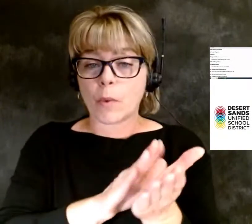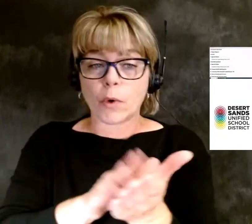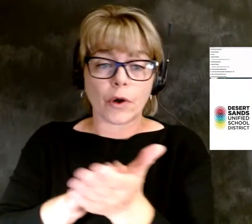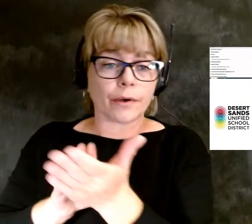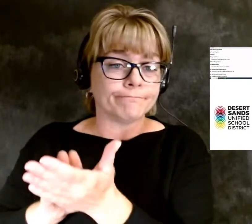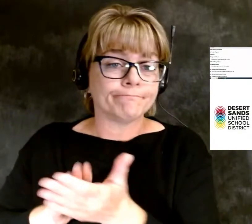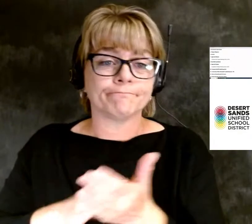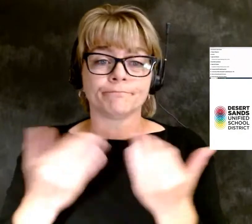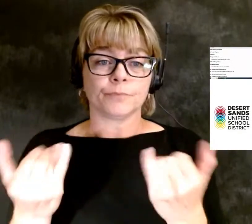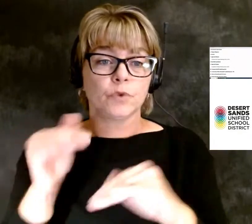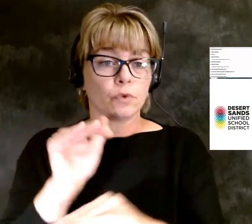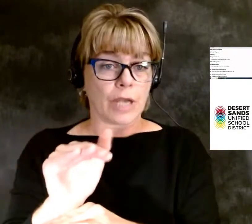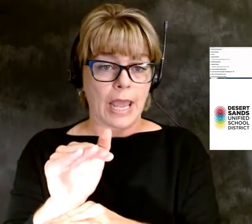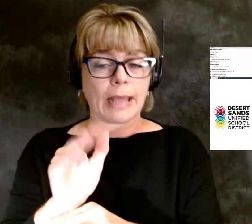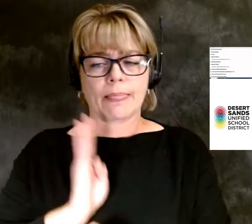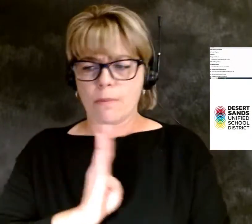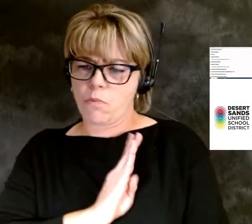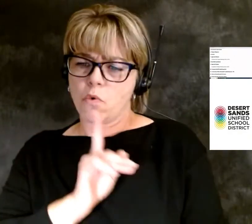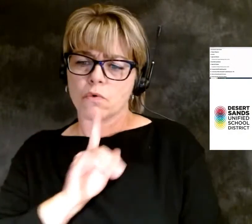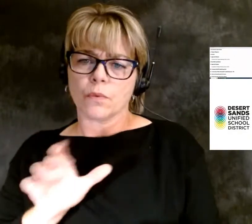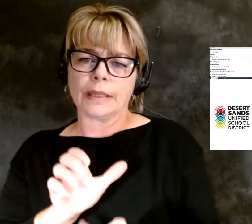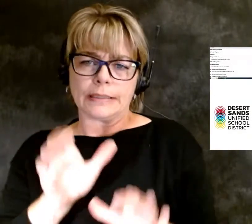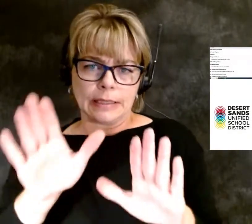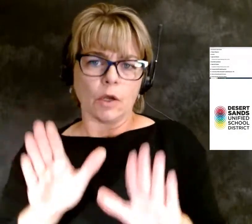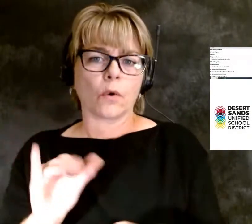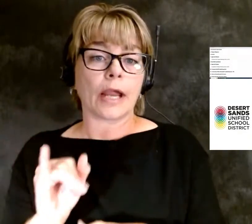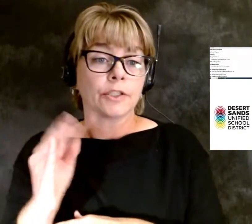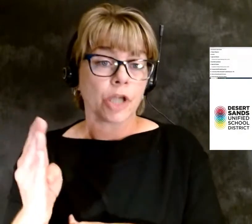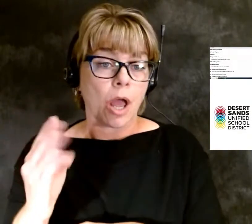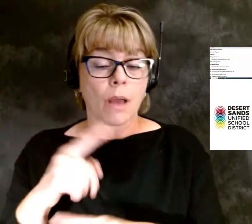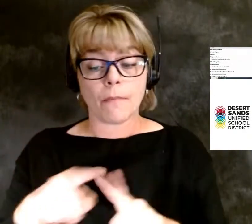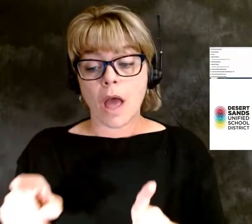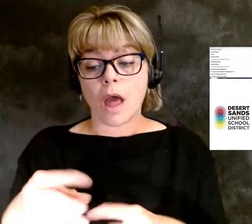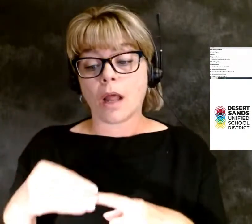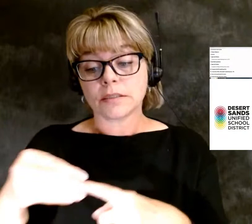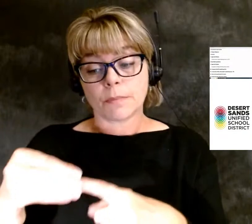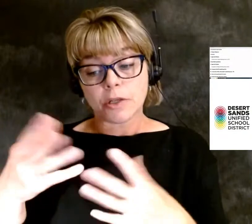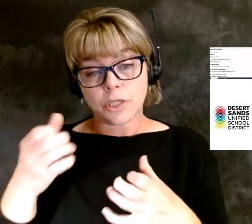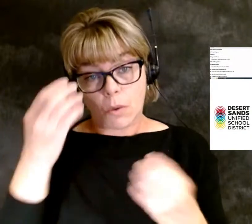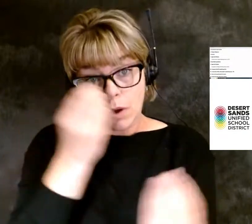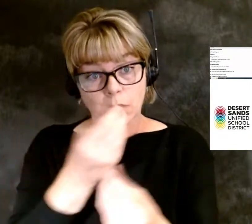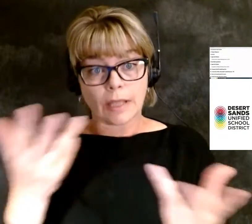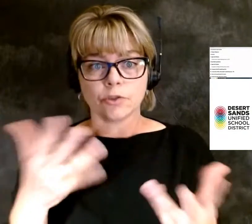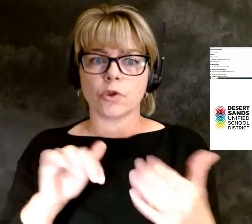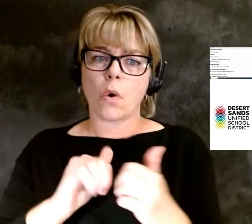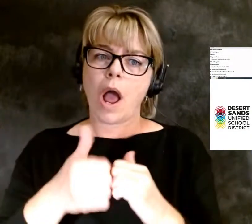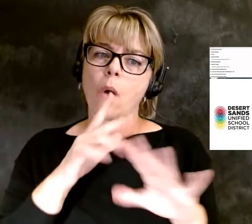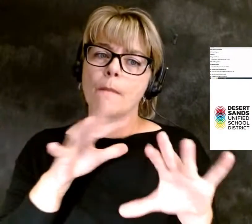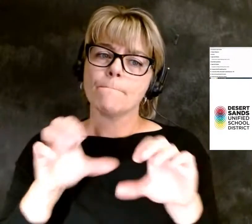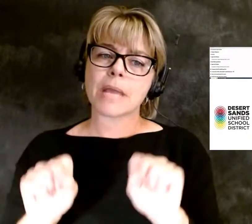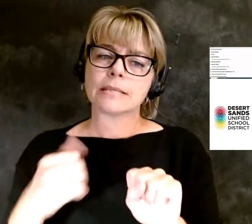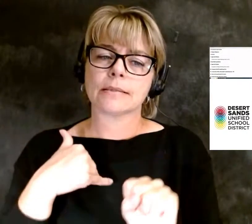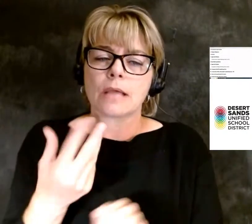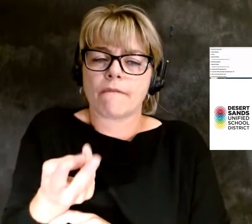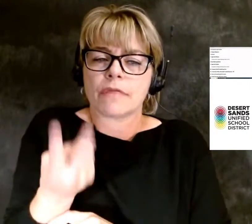but especially want to say how amazing it was to have the two students here with us this evening from the